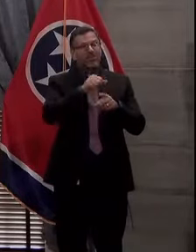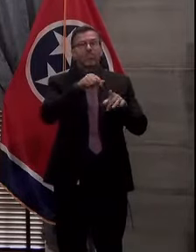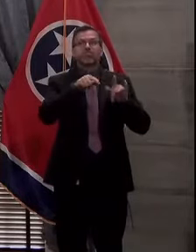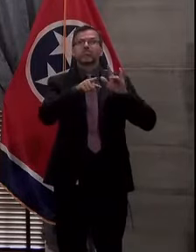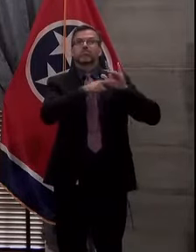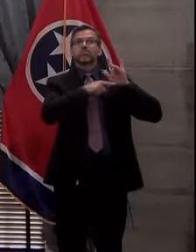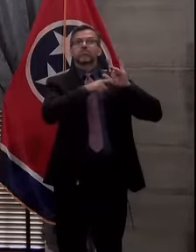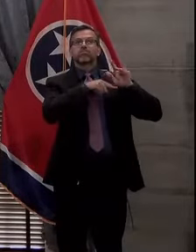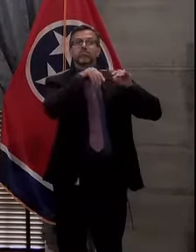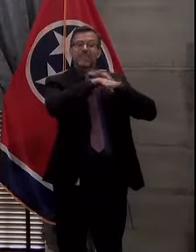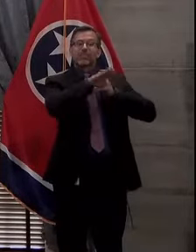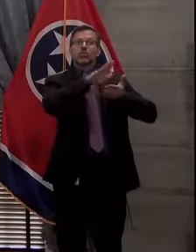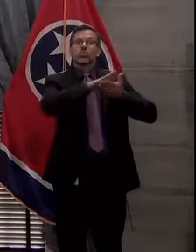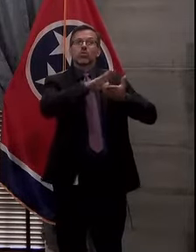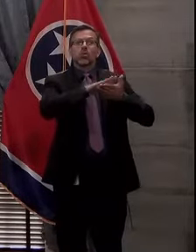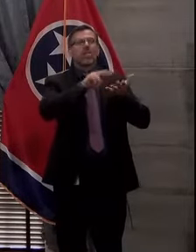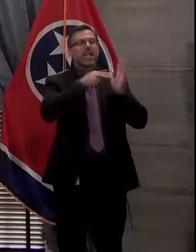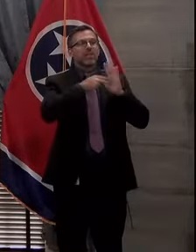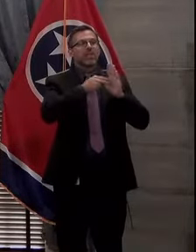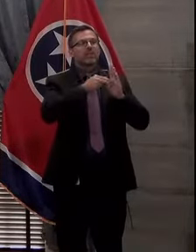more they lose.